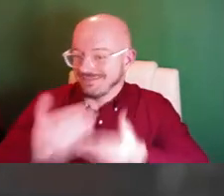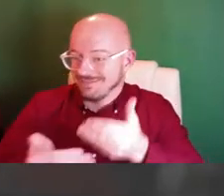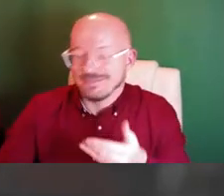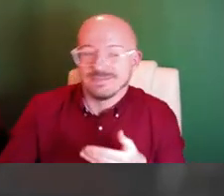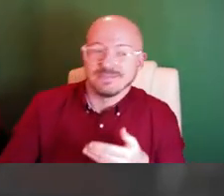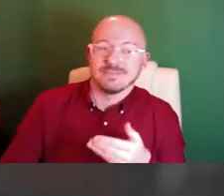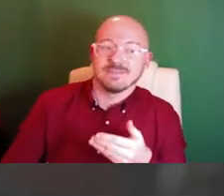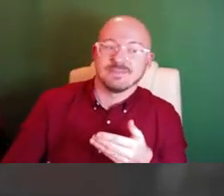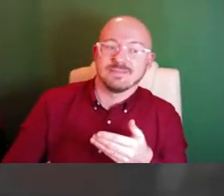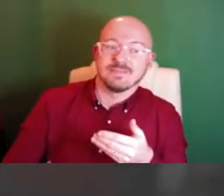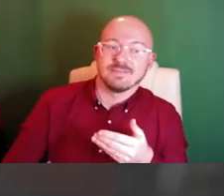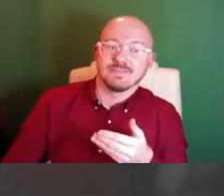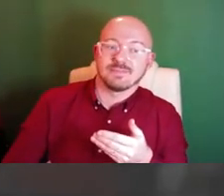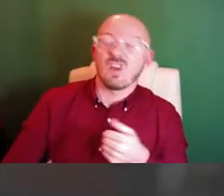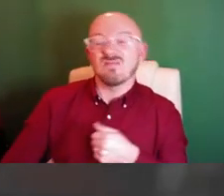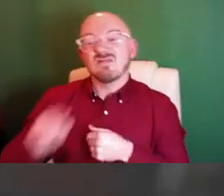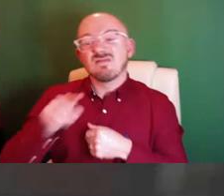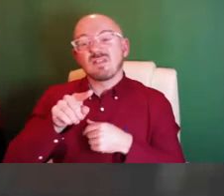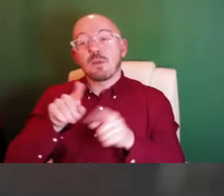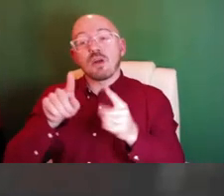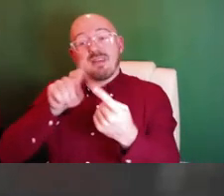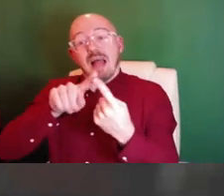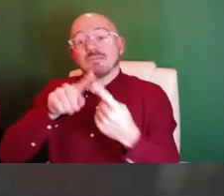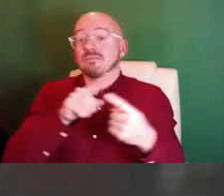to prepare and publish a national plan in relation